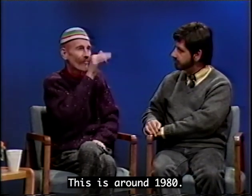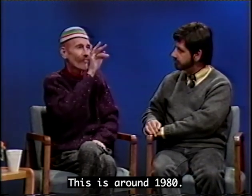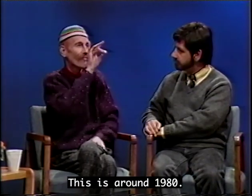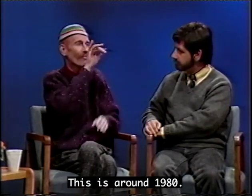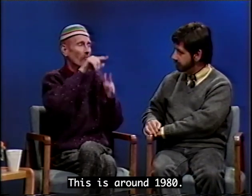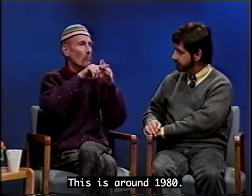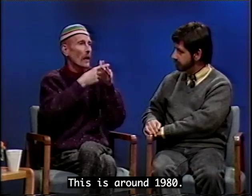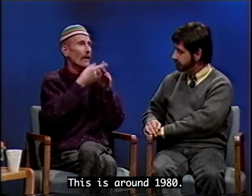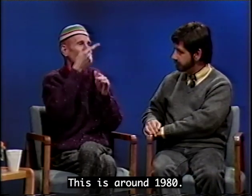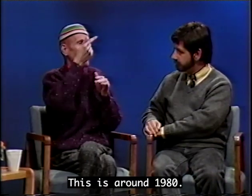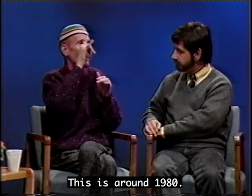was around